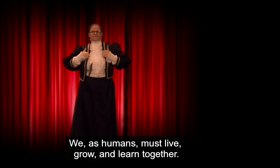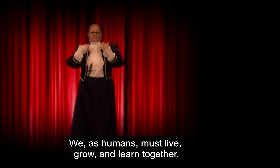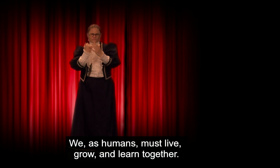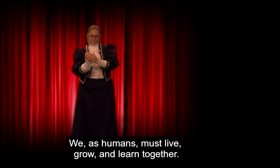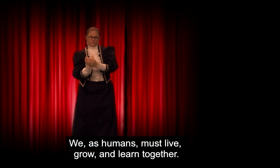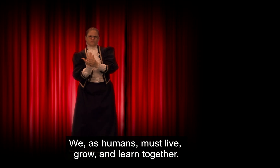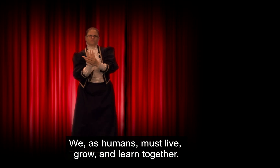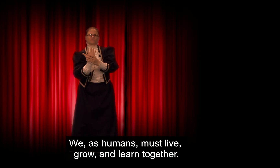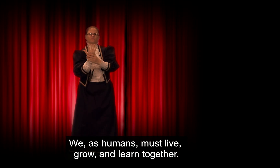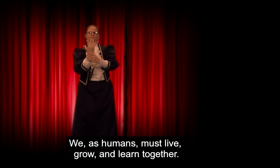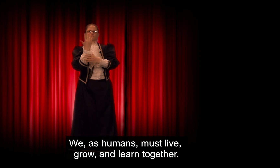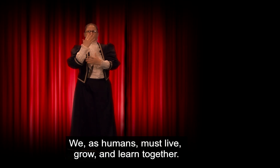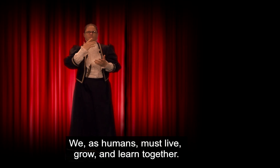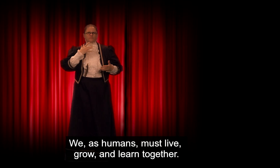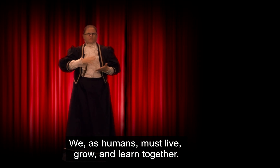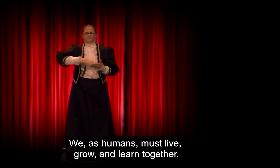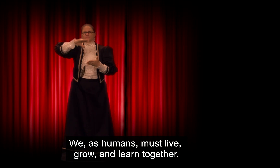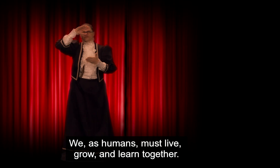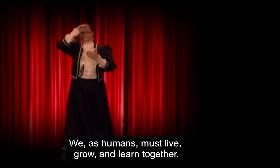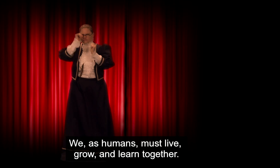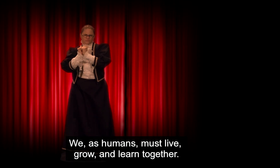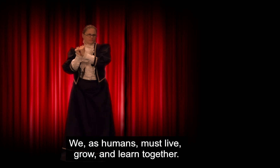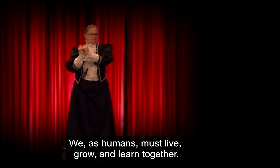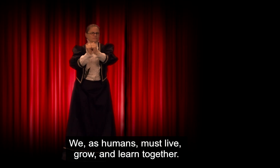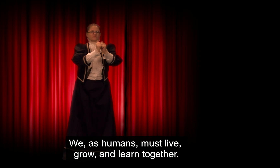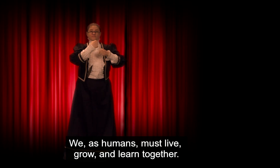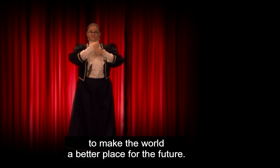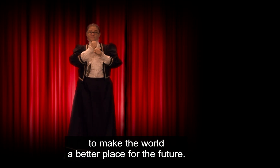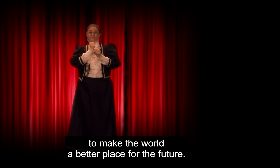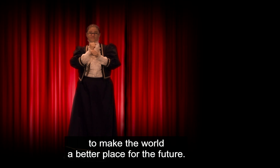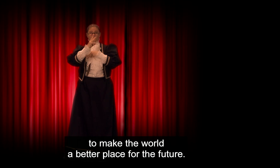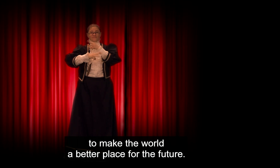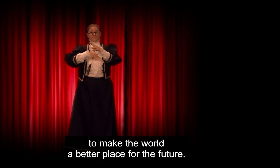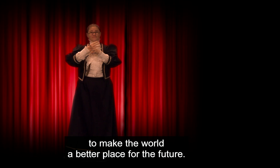must live, grow, and learn together to make the world a